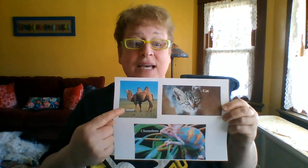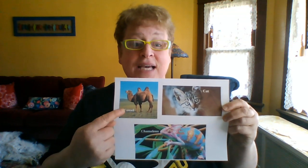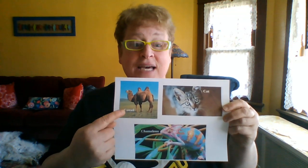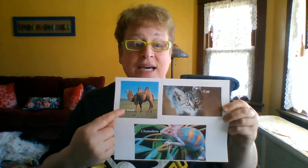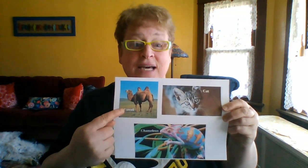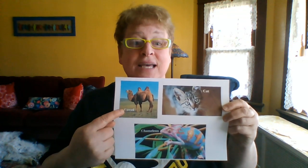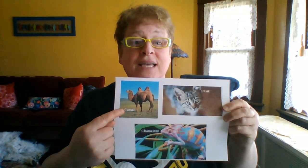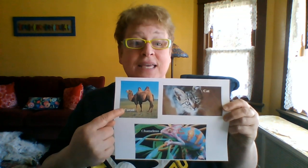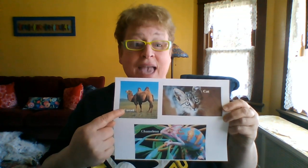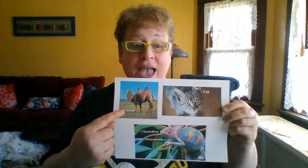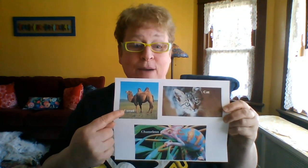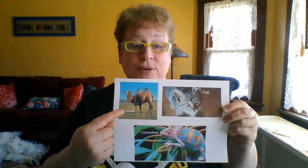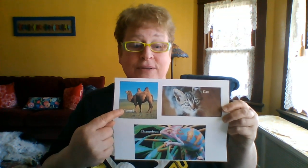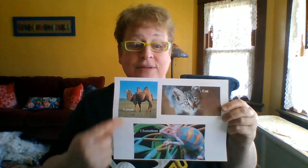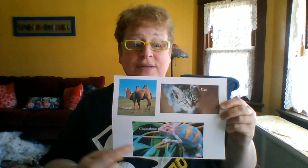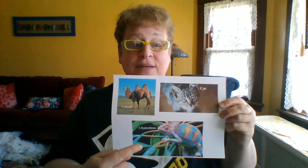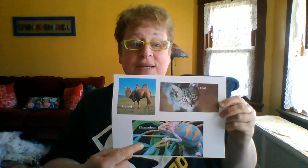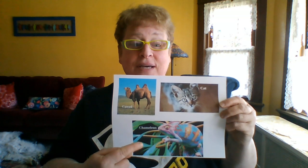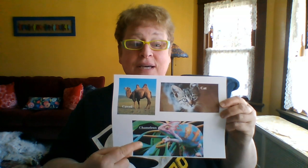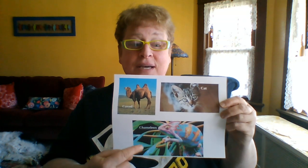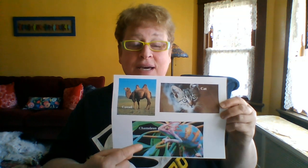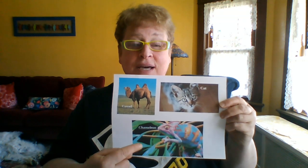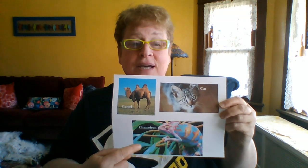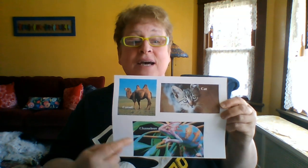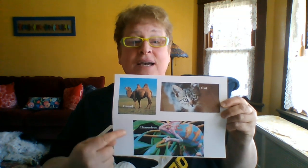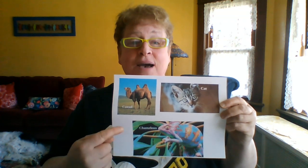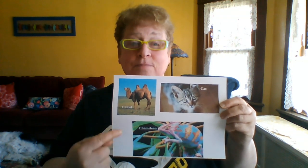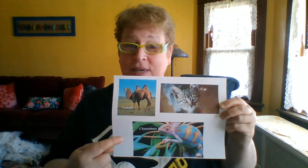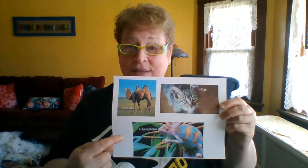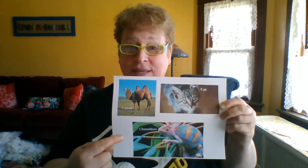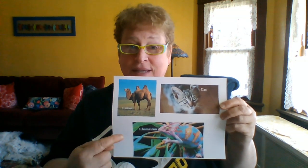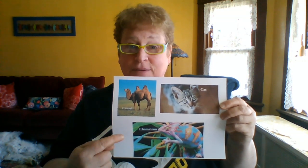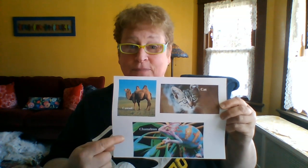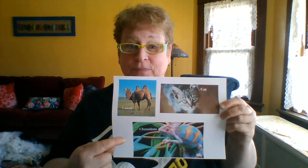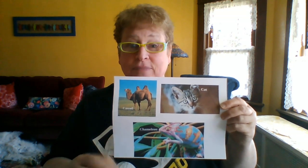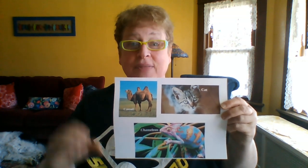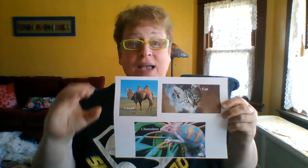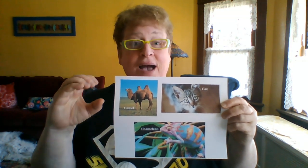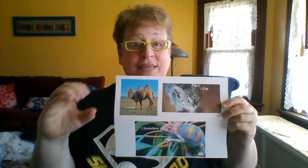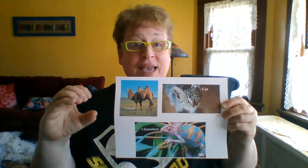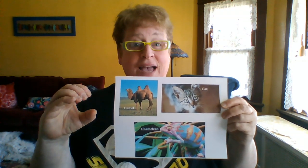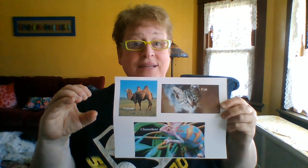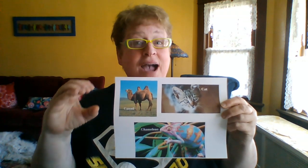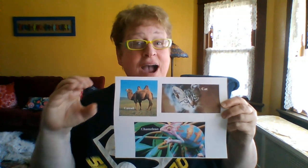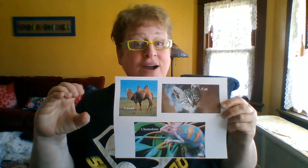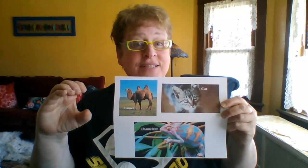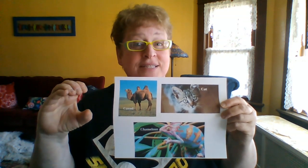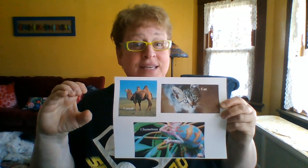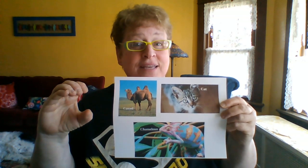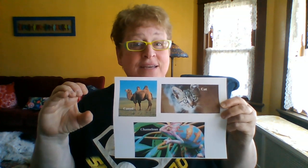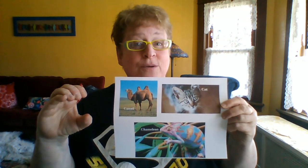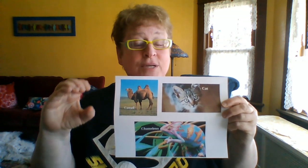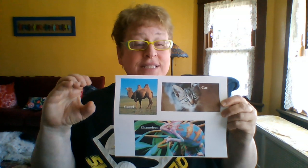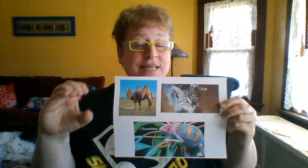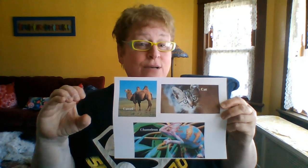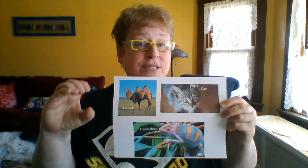k, camel, k, chameleon. Again, hard C, which sounds like